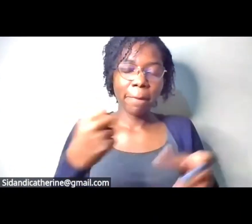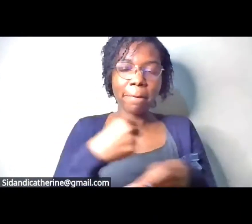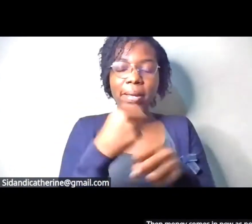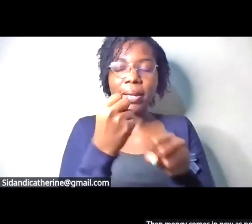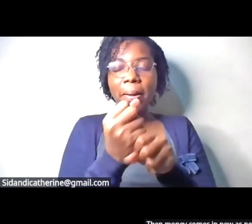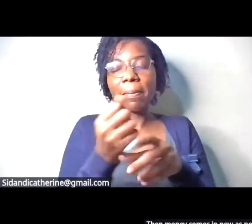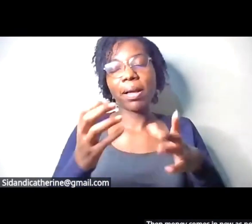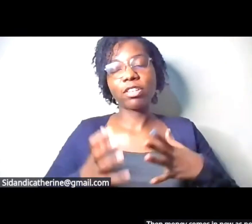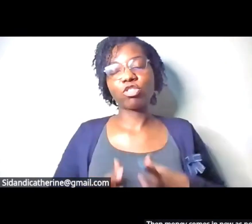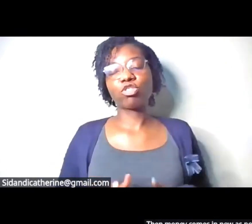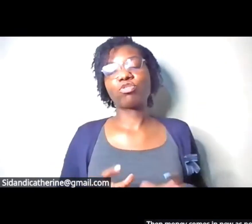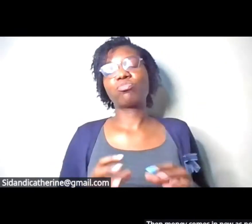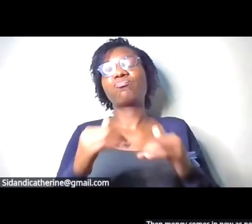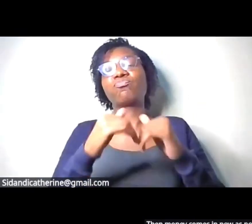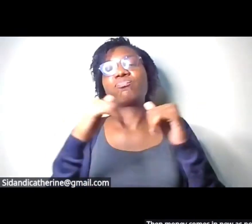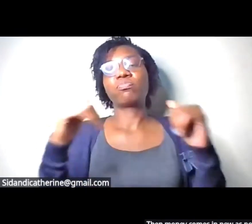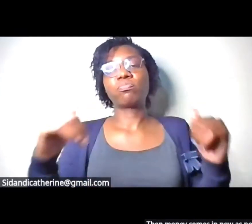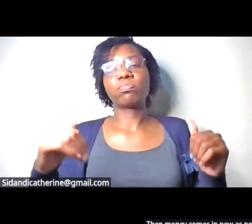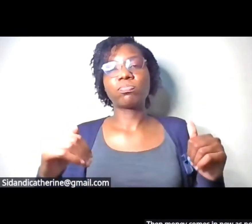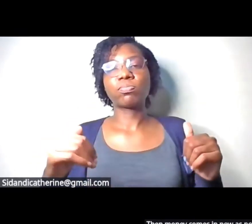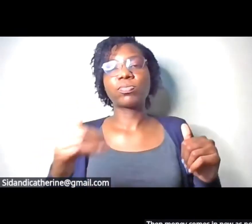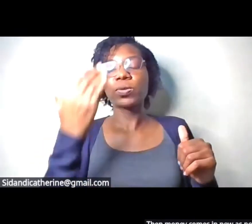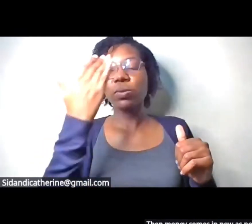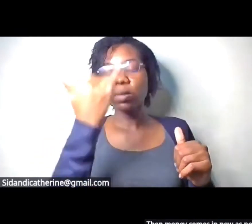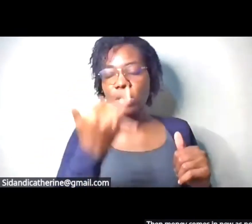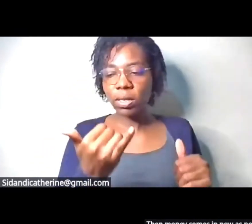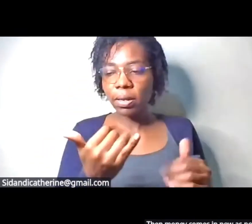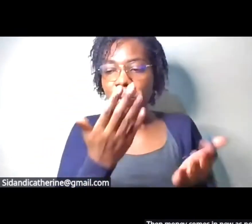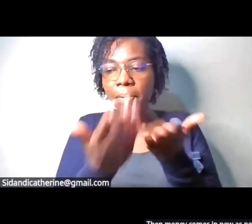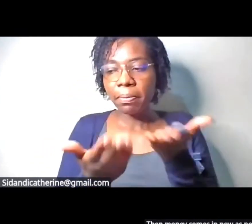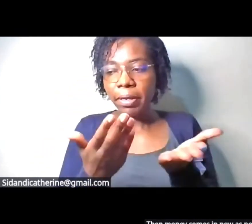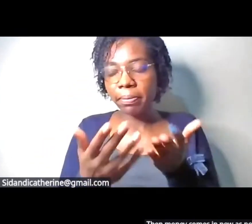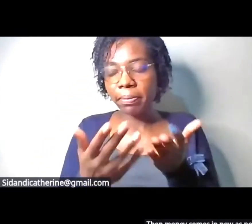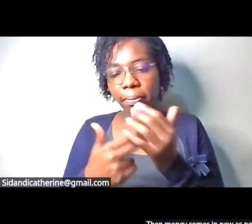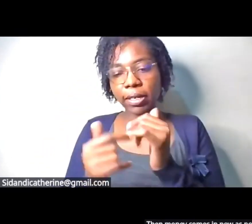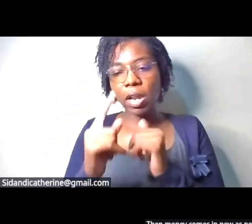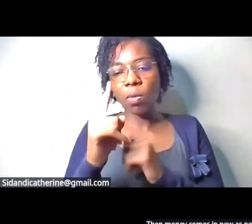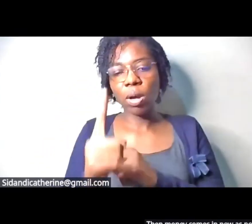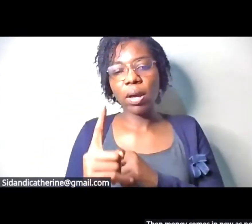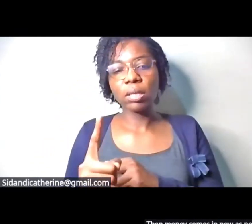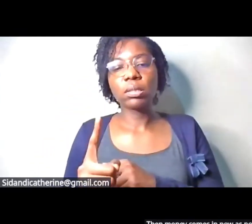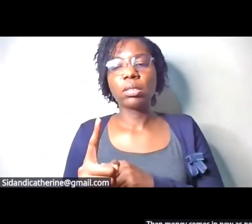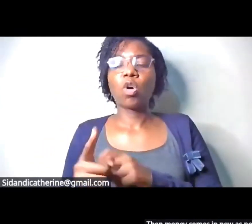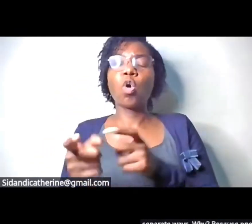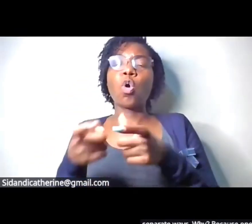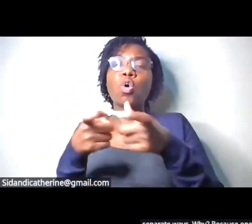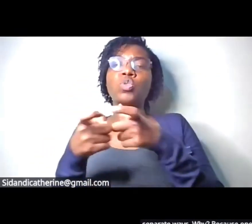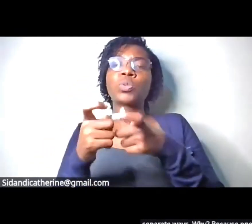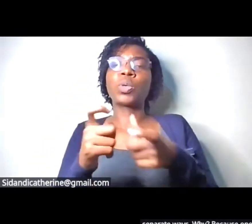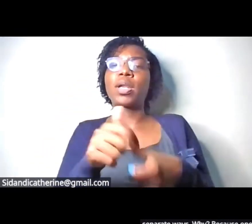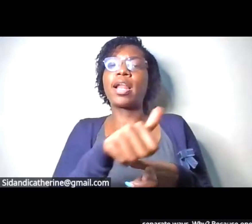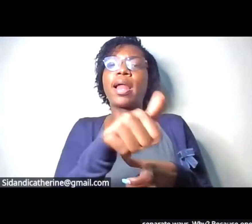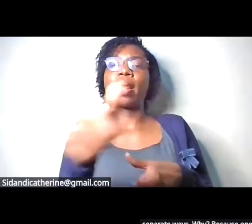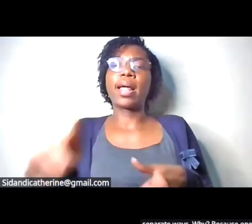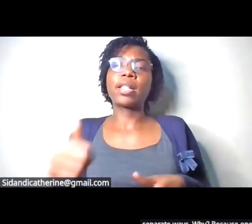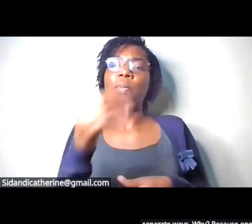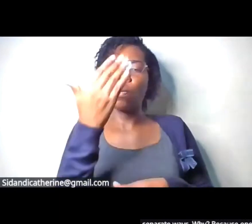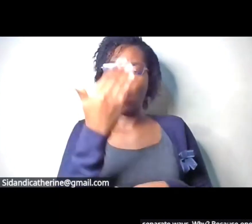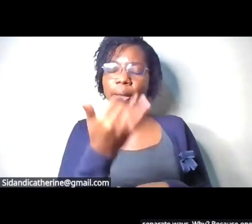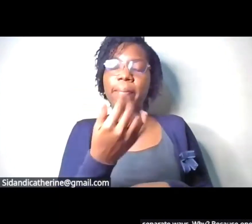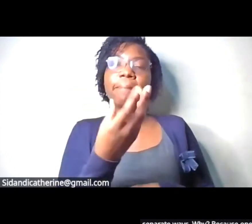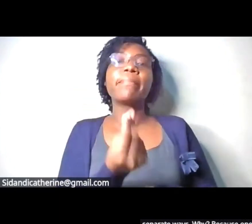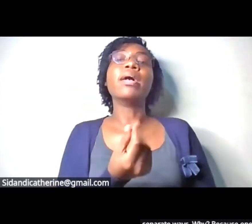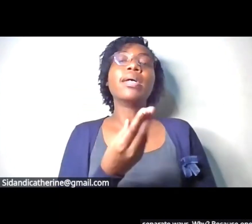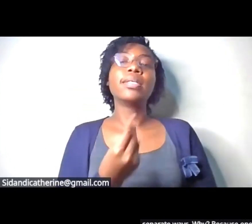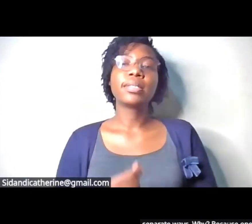Why? Because one partner may begin to use money to control the other, or like tightening grips,